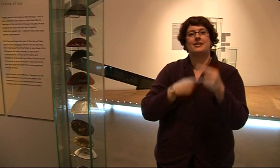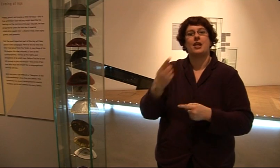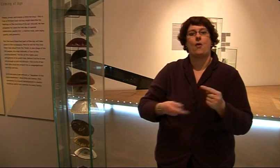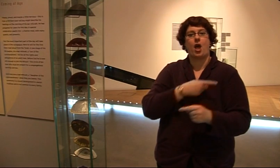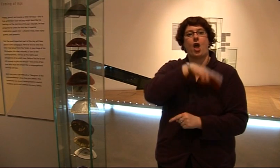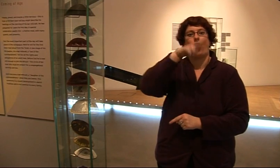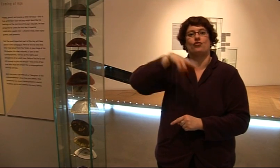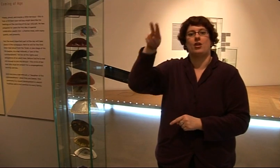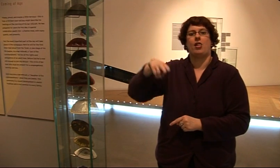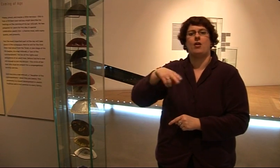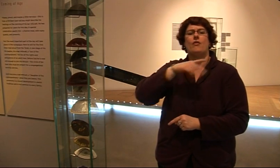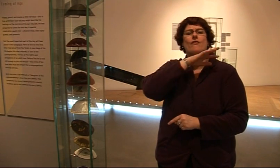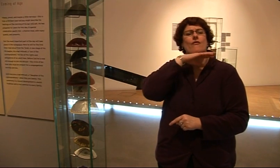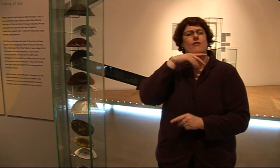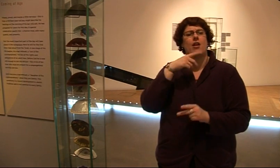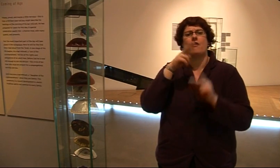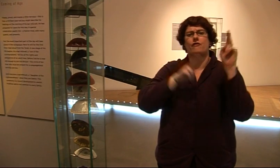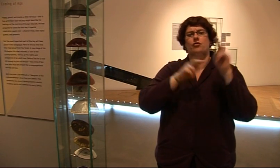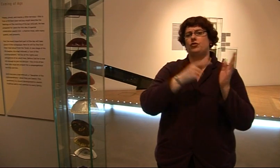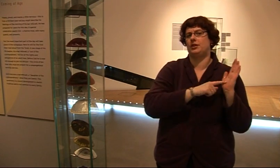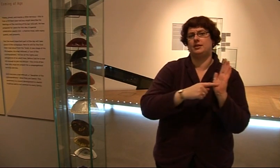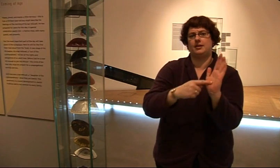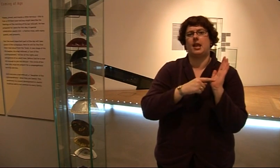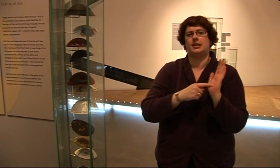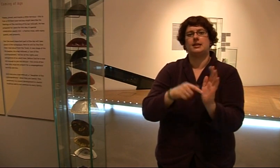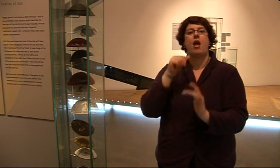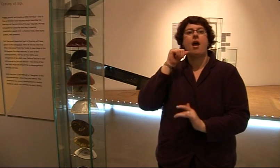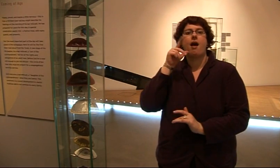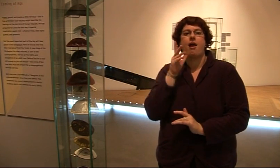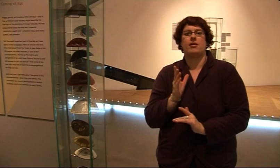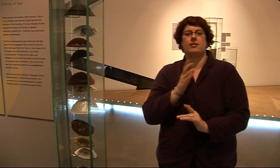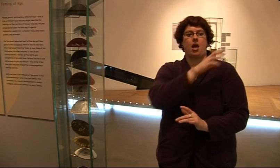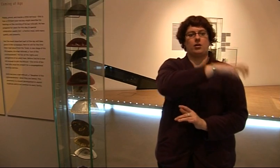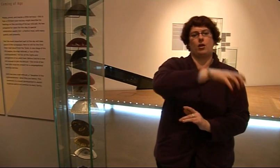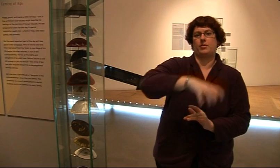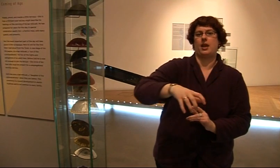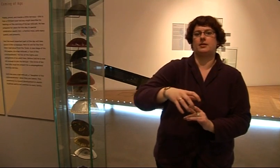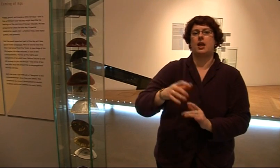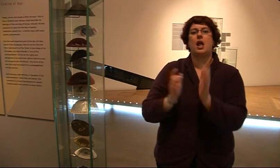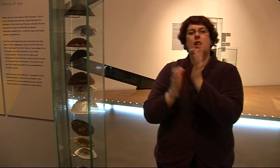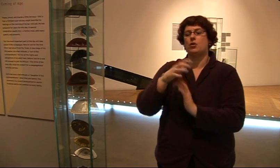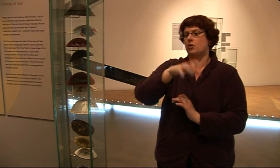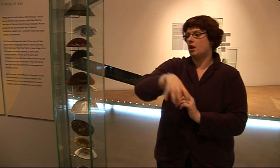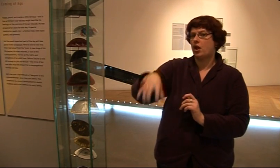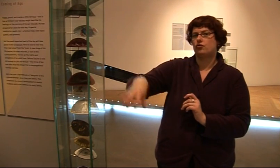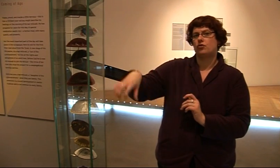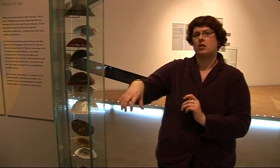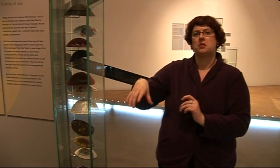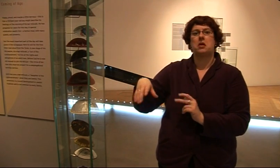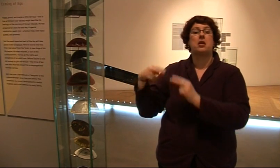The museum displays a wide variety of objects. Everyday articles and religious exhibits are historically significant or